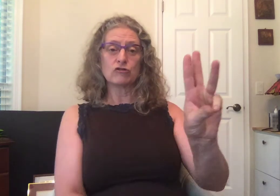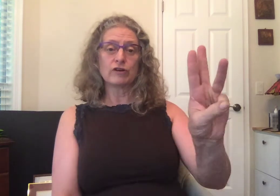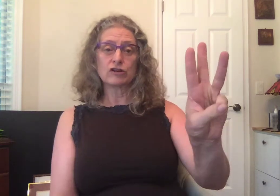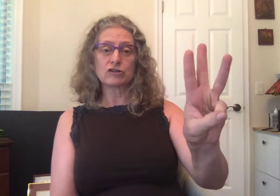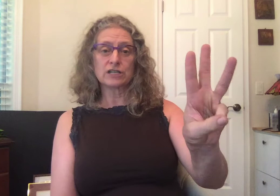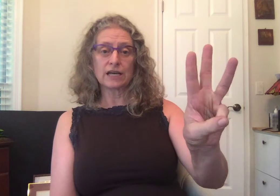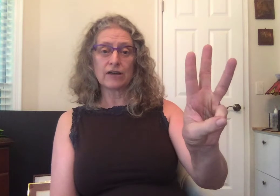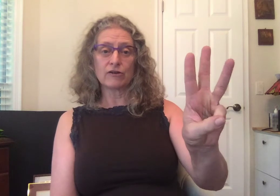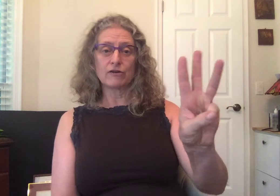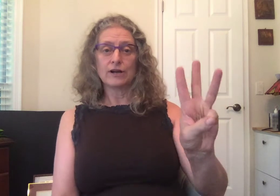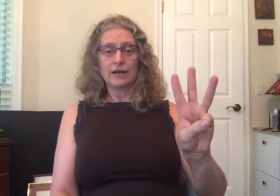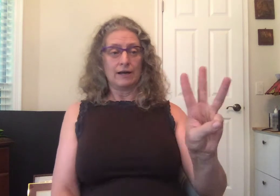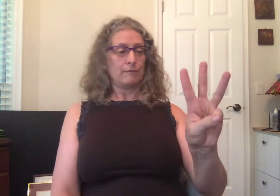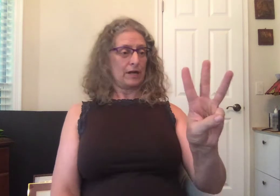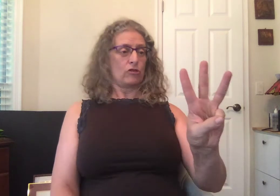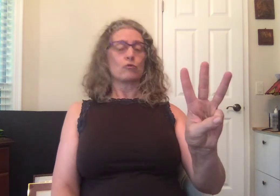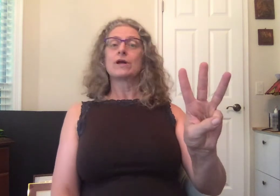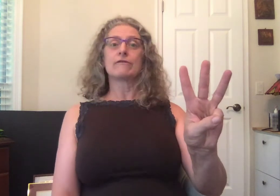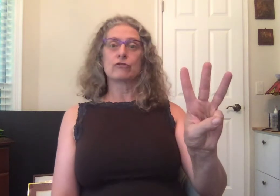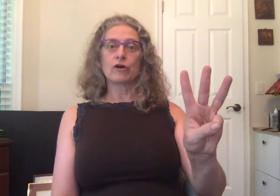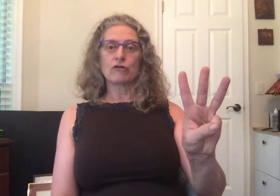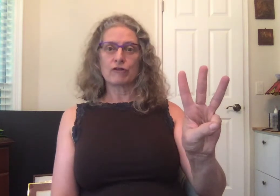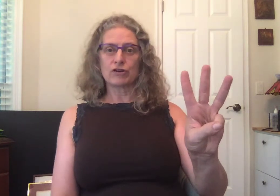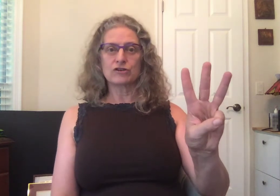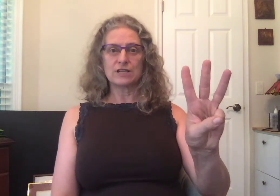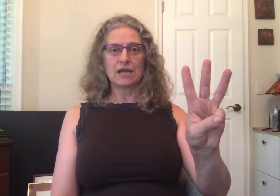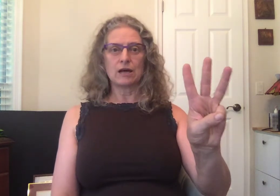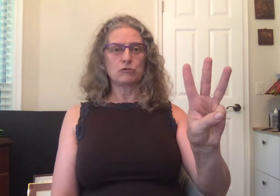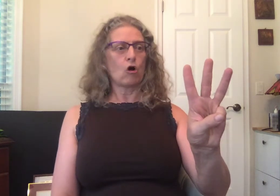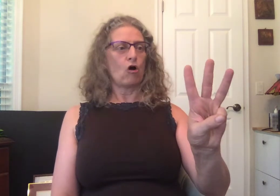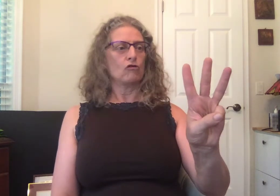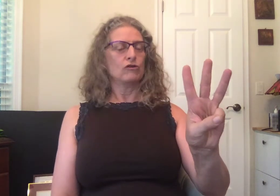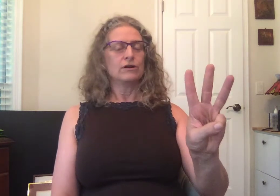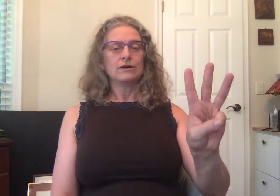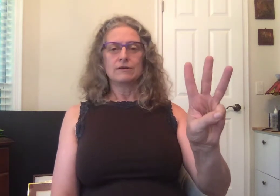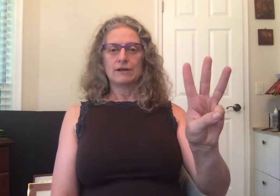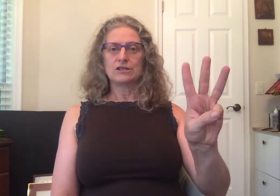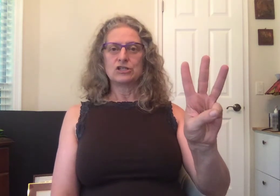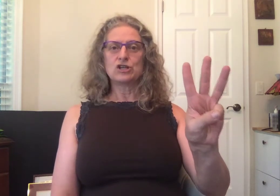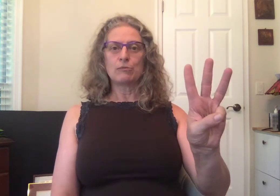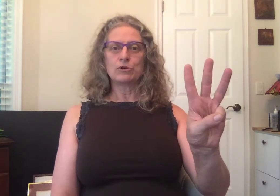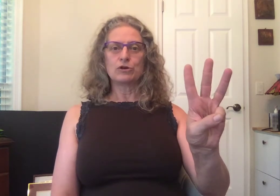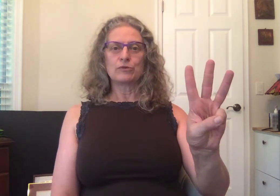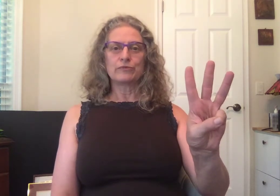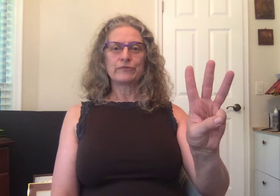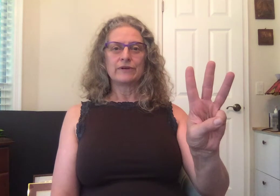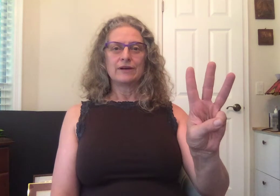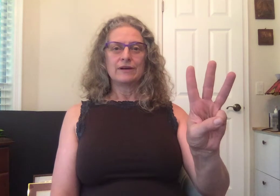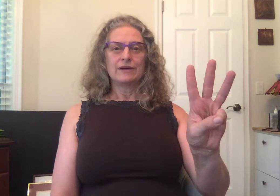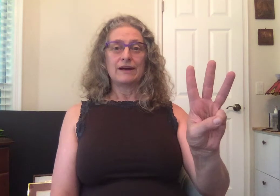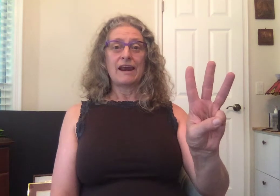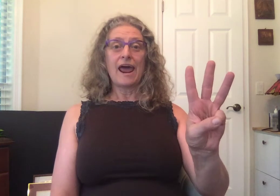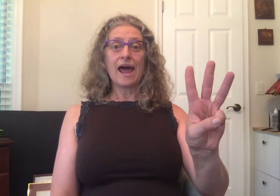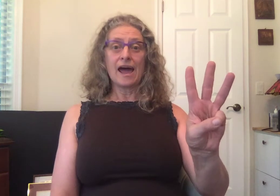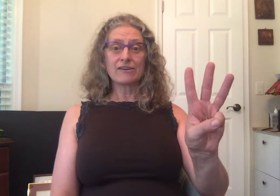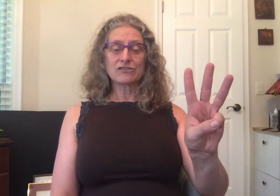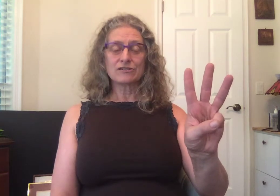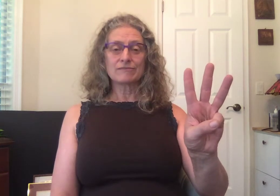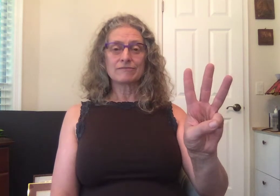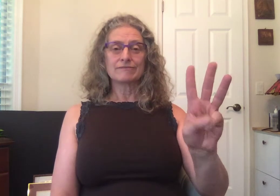fingers together and make 3 of your other fingers stand up tall. That's a W. And then X